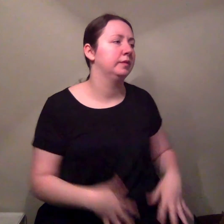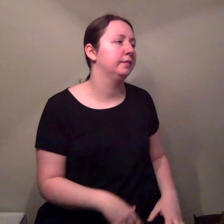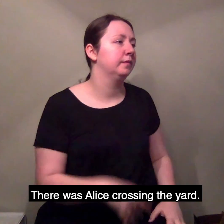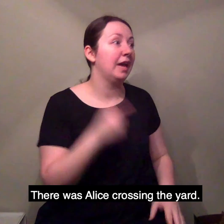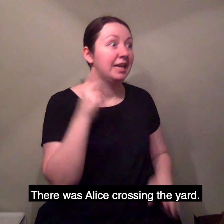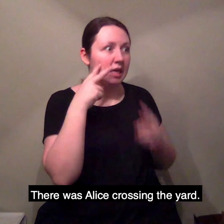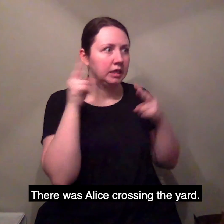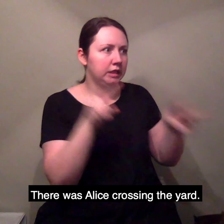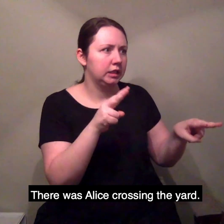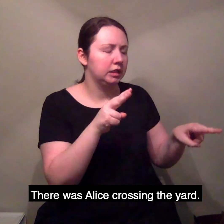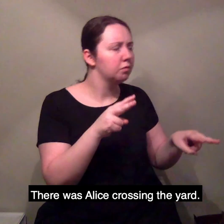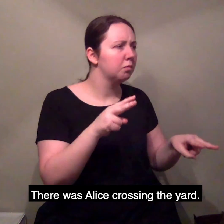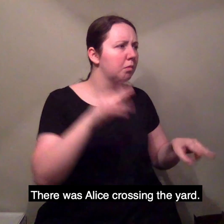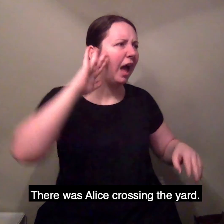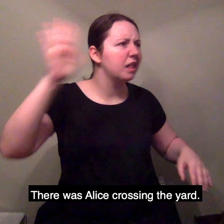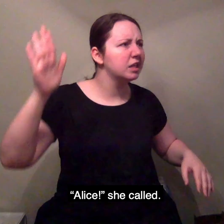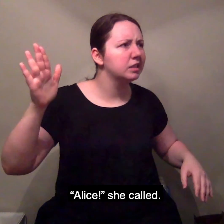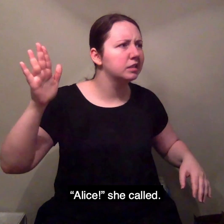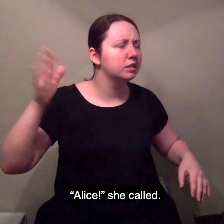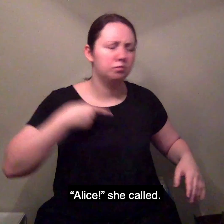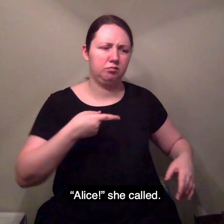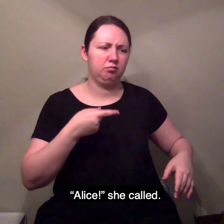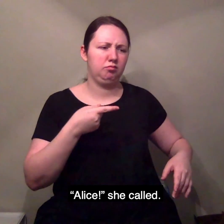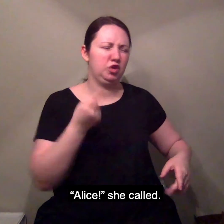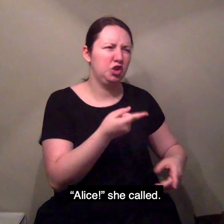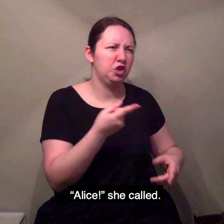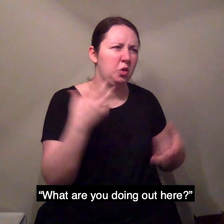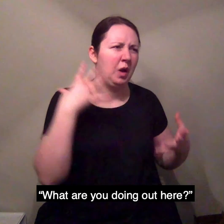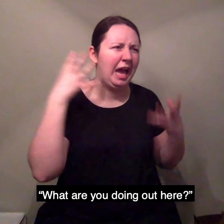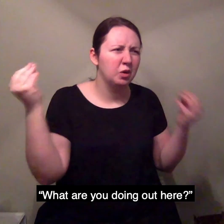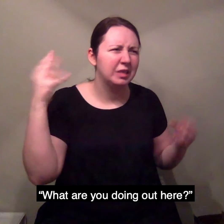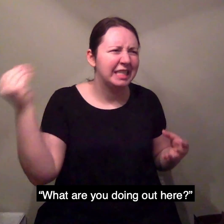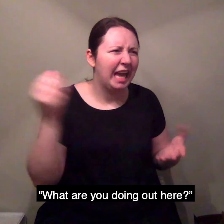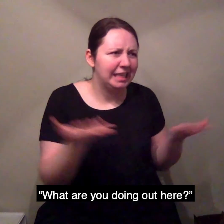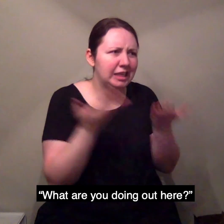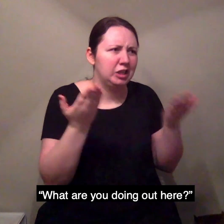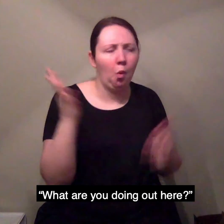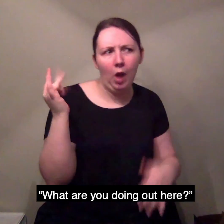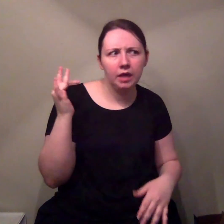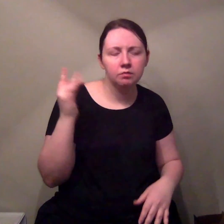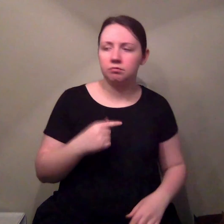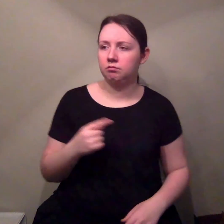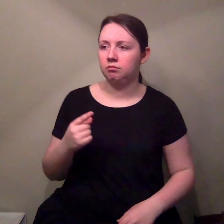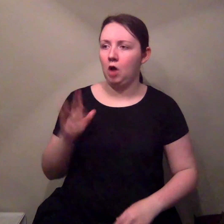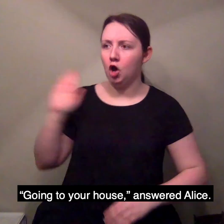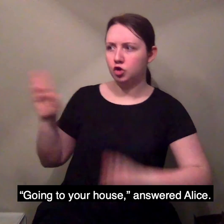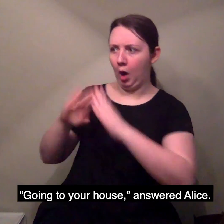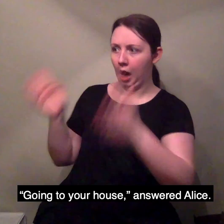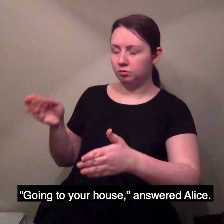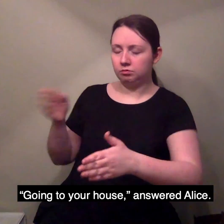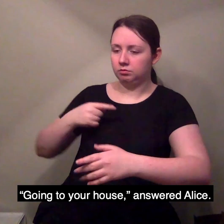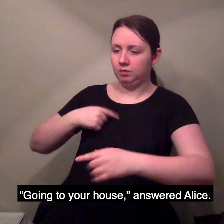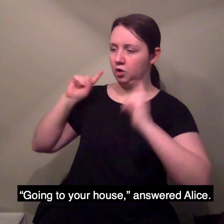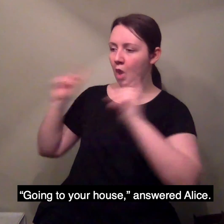There was Alice crossing the yard. Alice, she called, what are you doing out here? Going to your house,